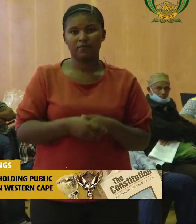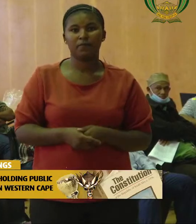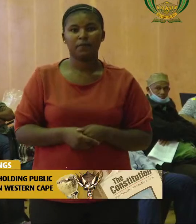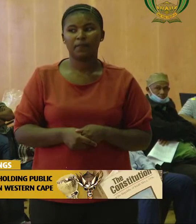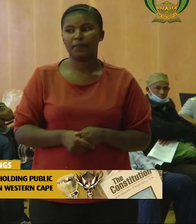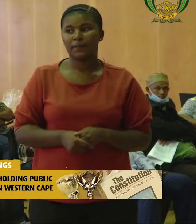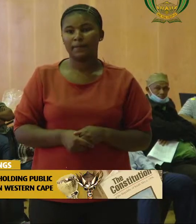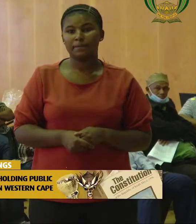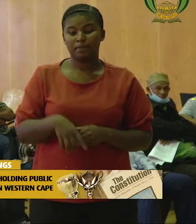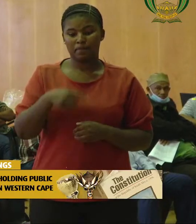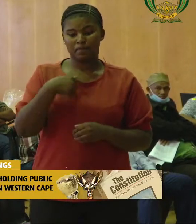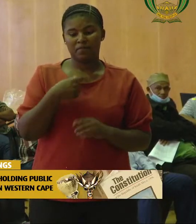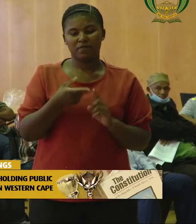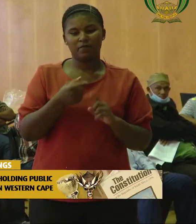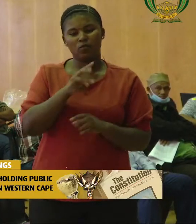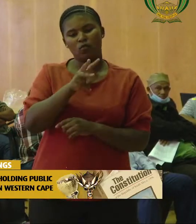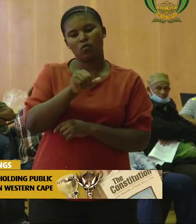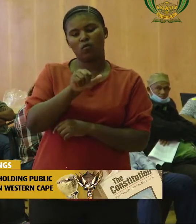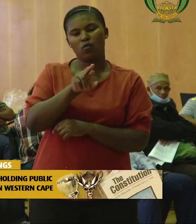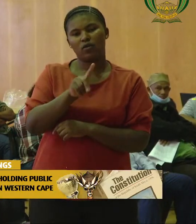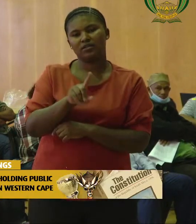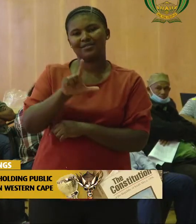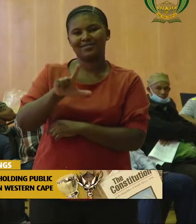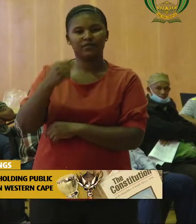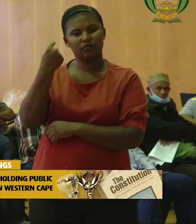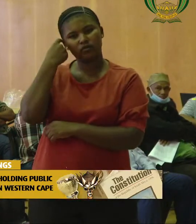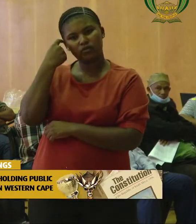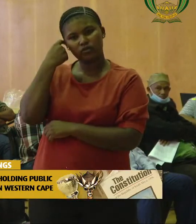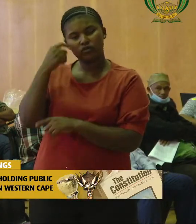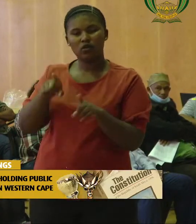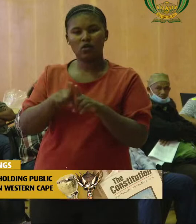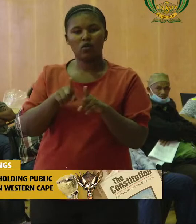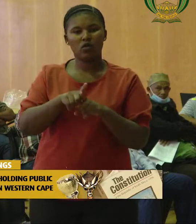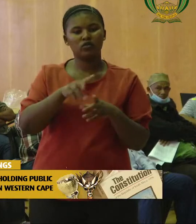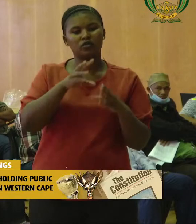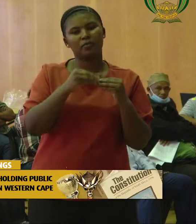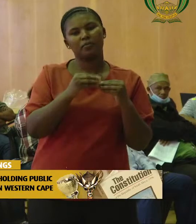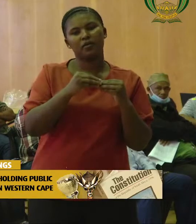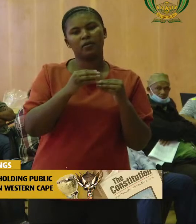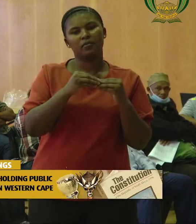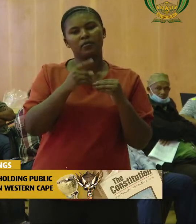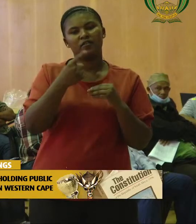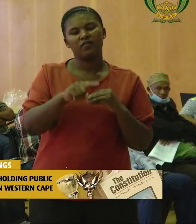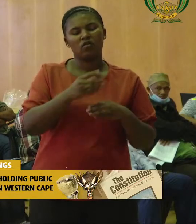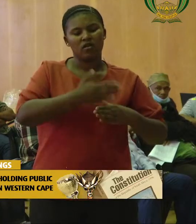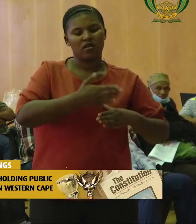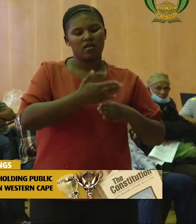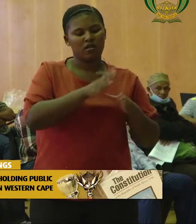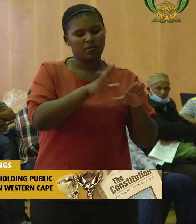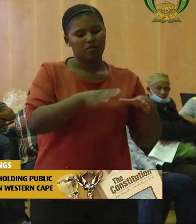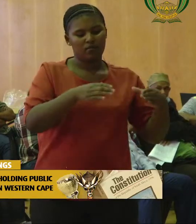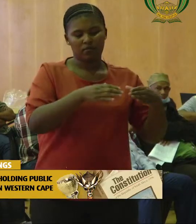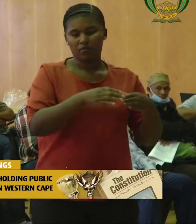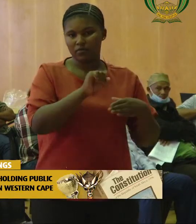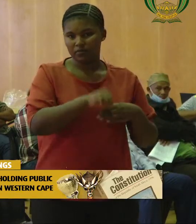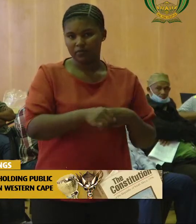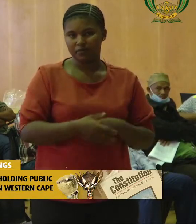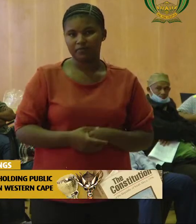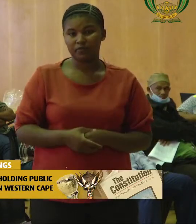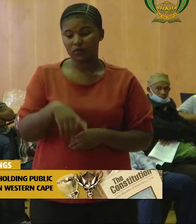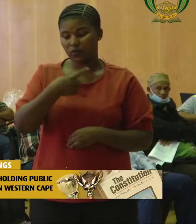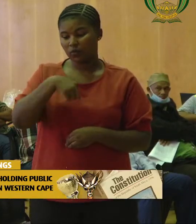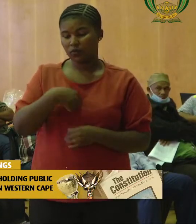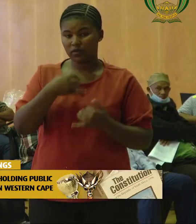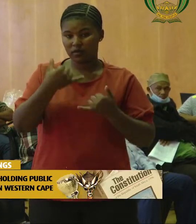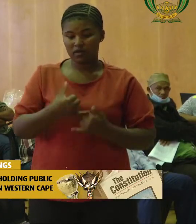landing the Ward 7 Secretary and also a member of the Labour Desk Southern Cape. Apha